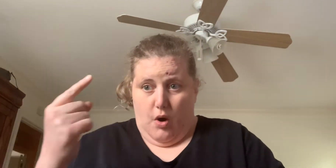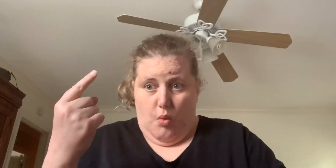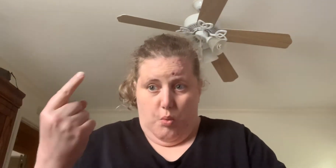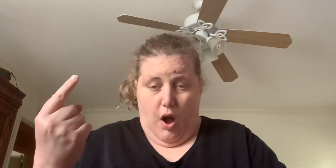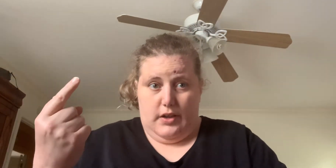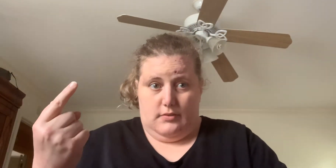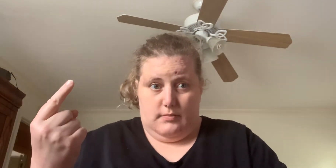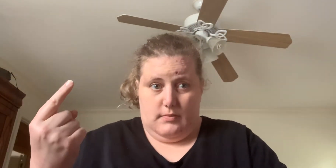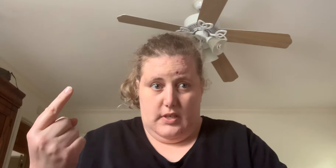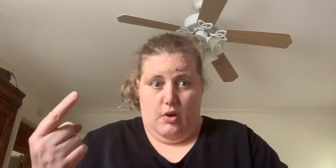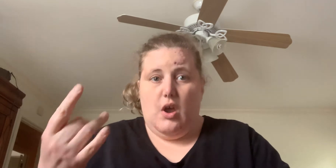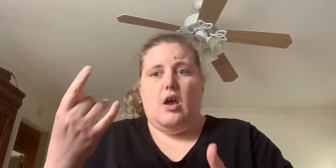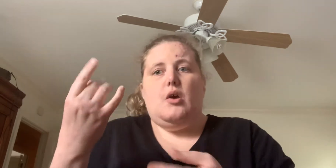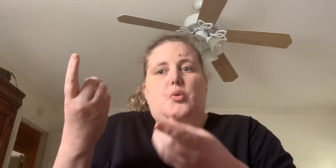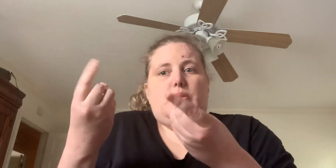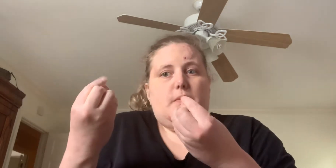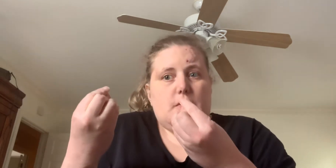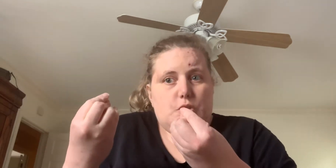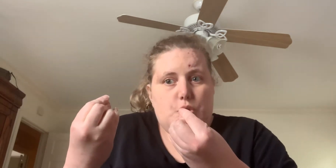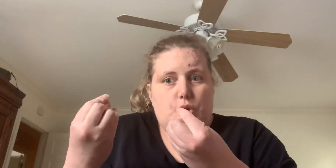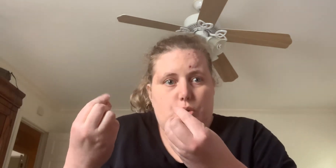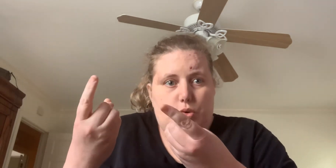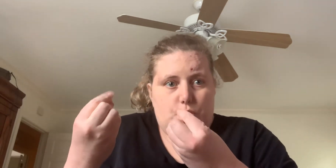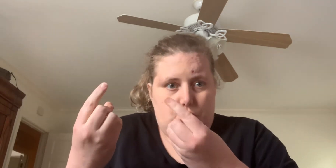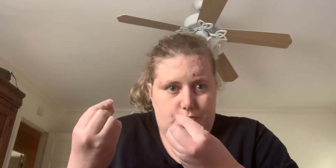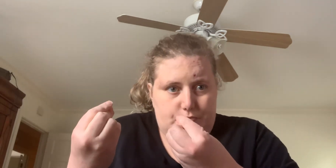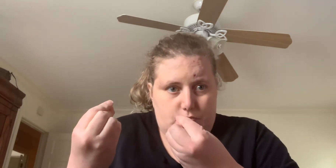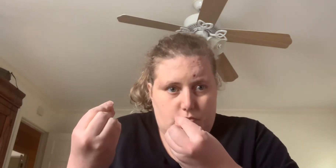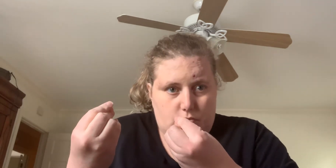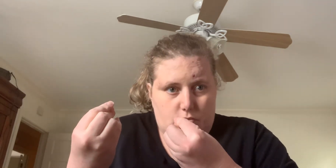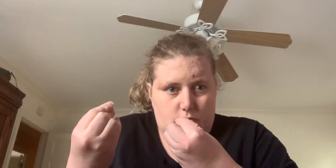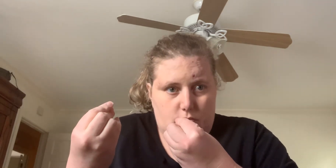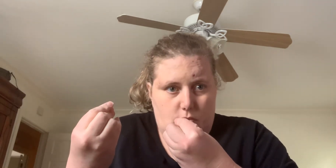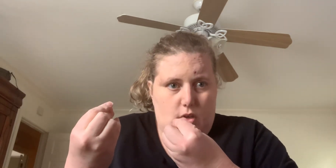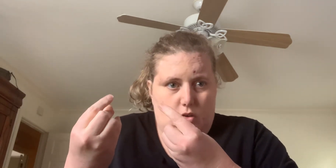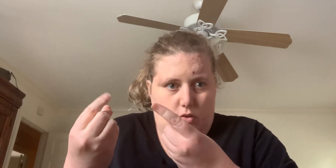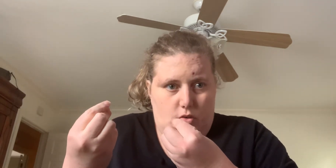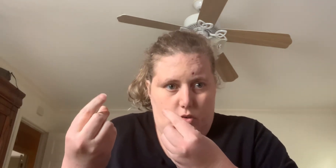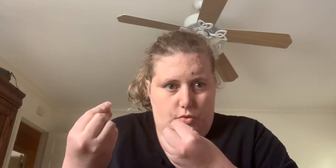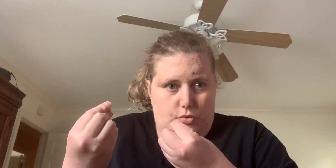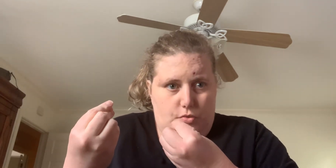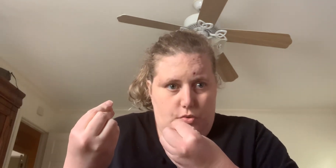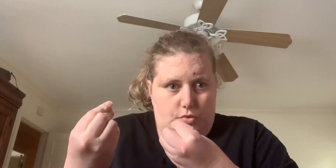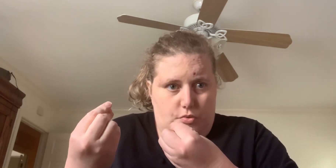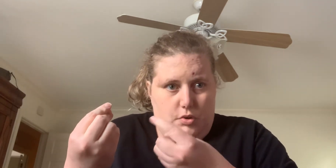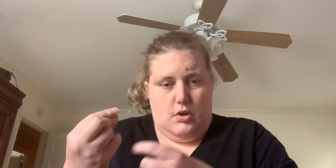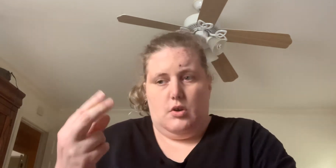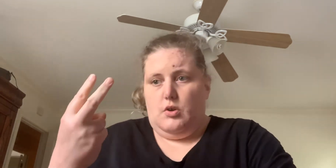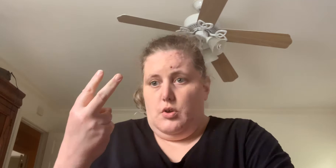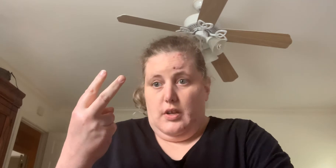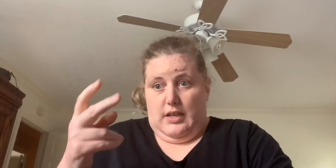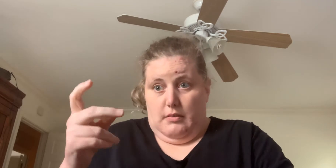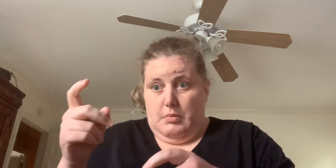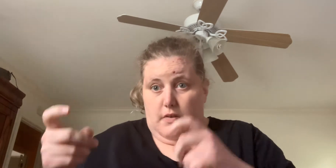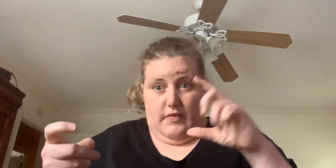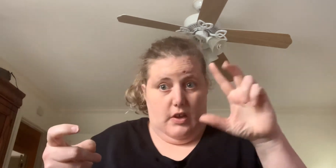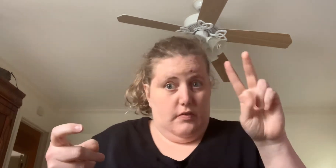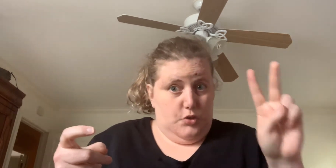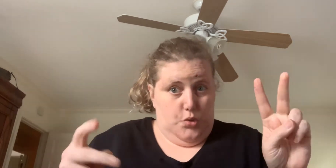right. That then gives us 6 hydrogens, so we can go into our hydrogens, and we add